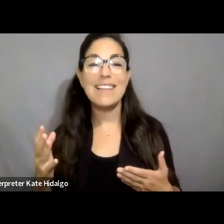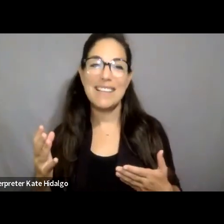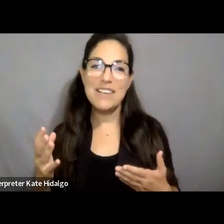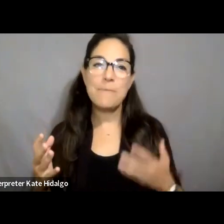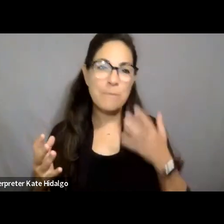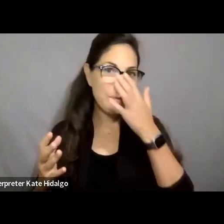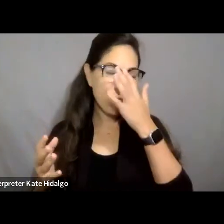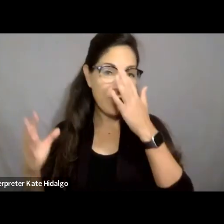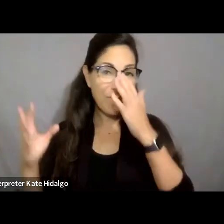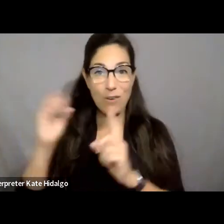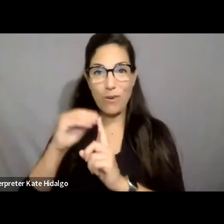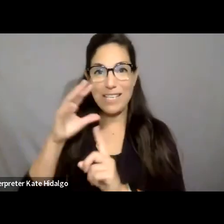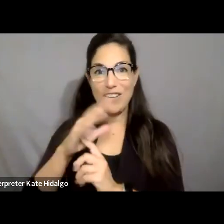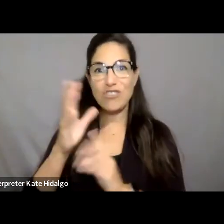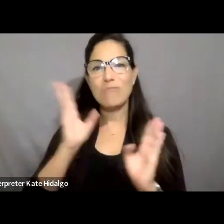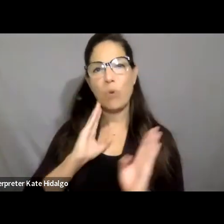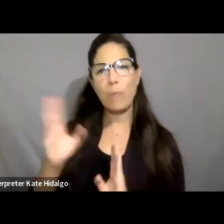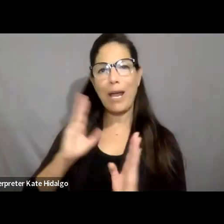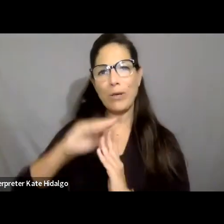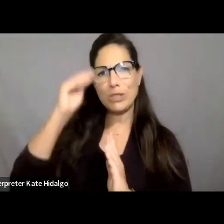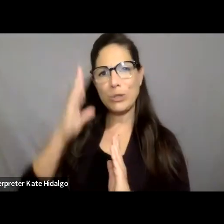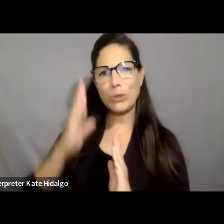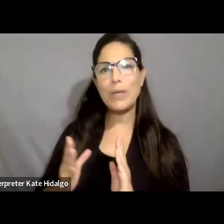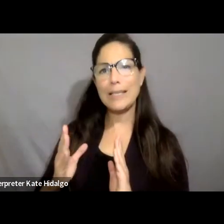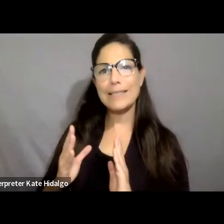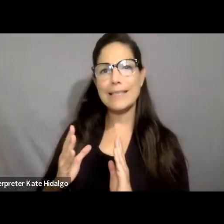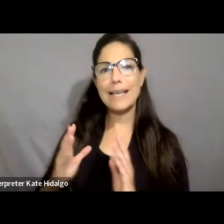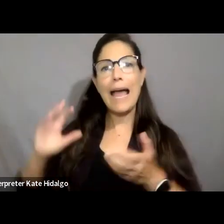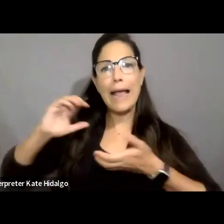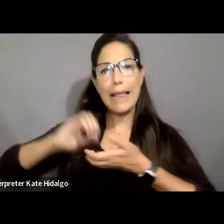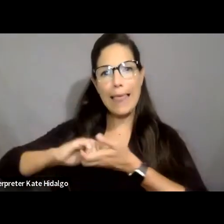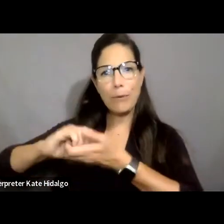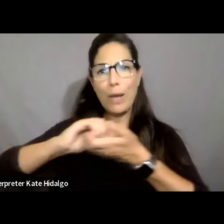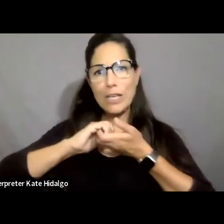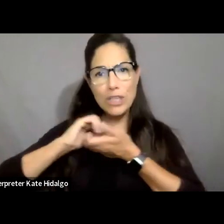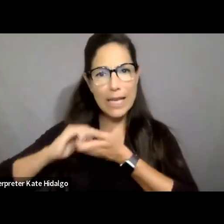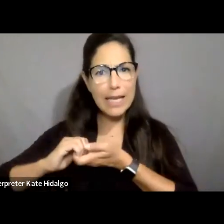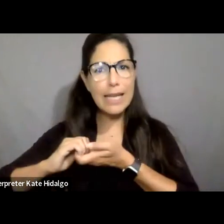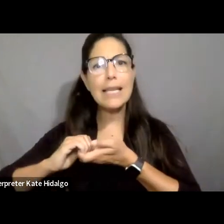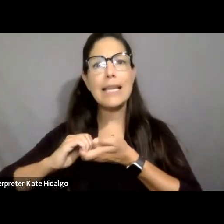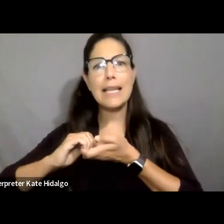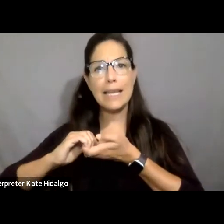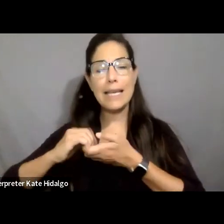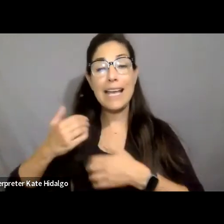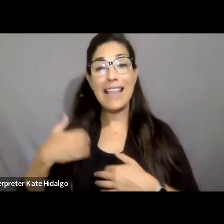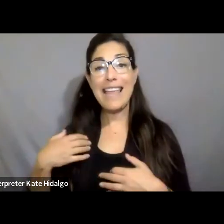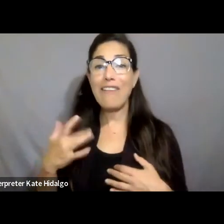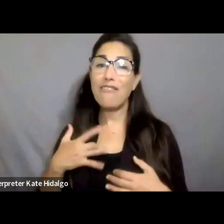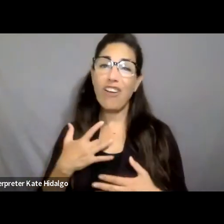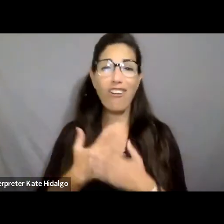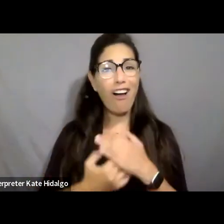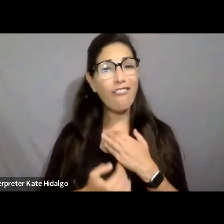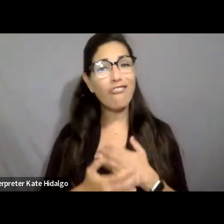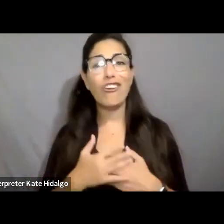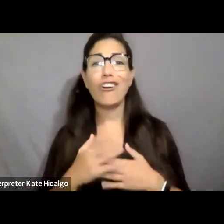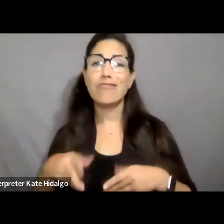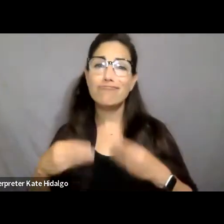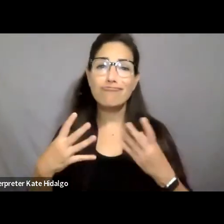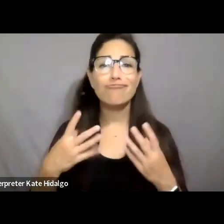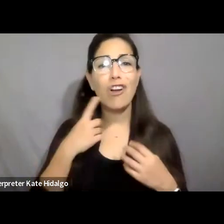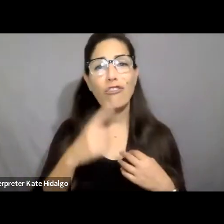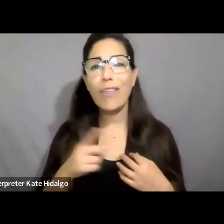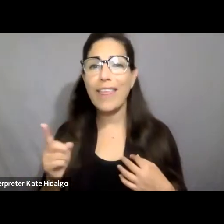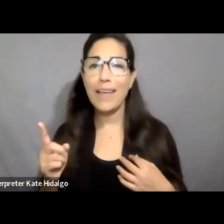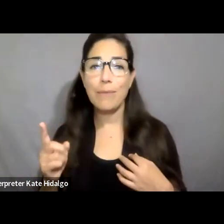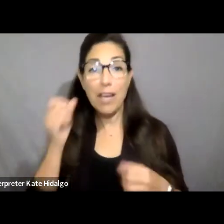Orientation gets students prepared, collaboration. They have comfort. We build comfort for the students. Remember,